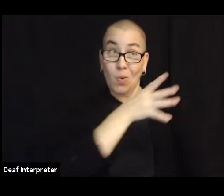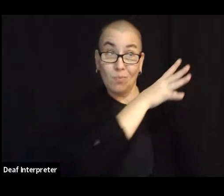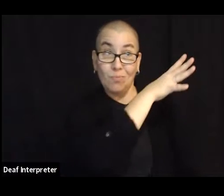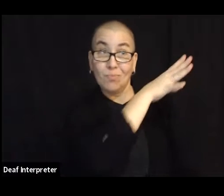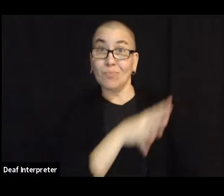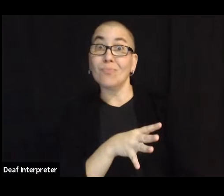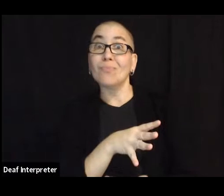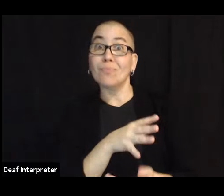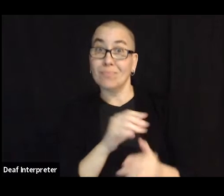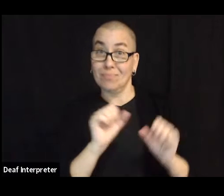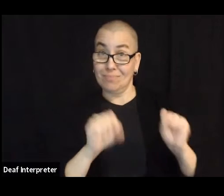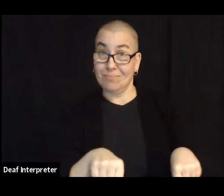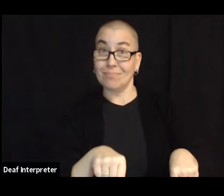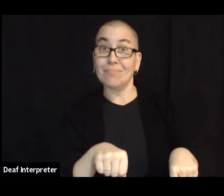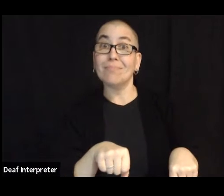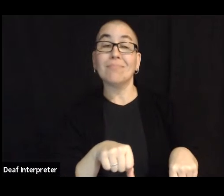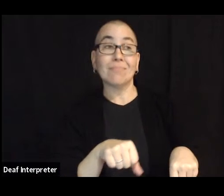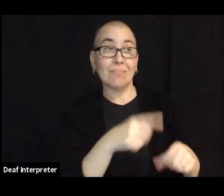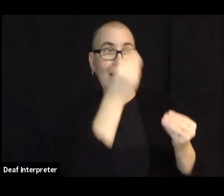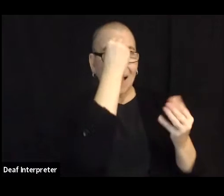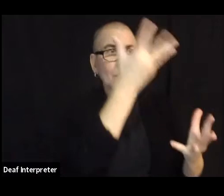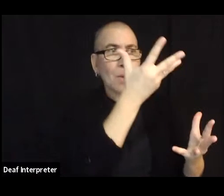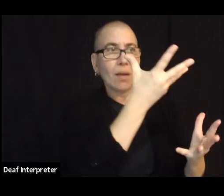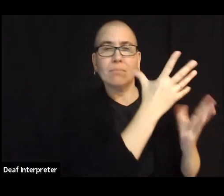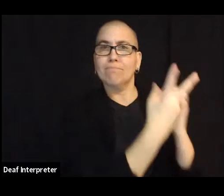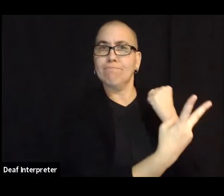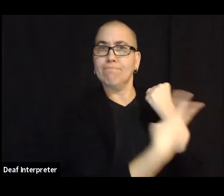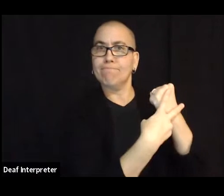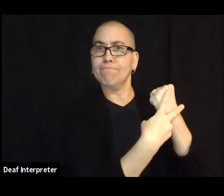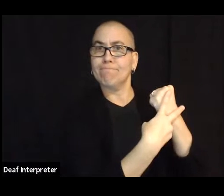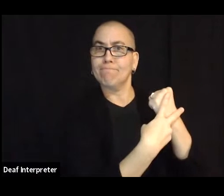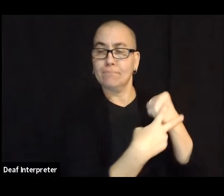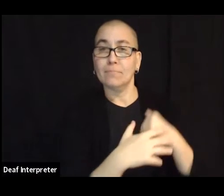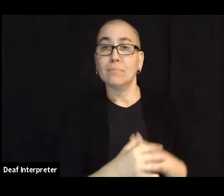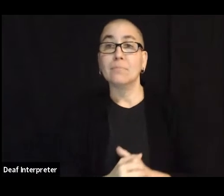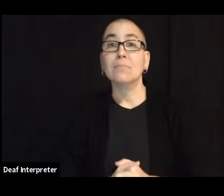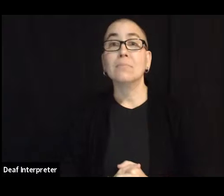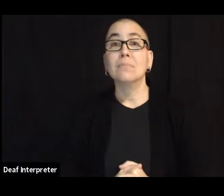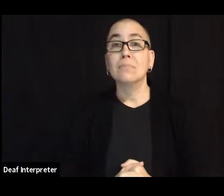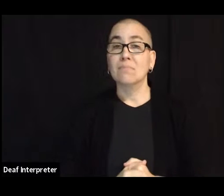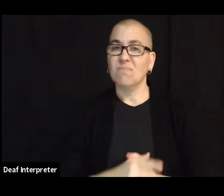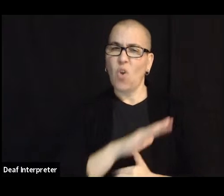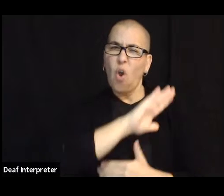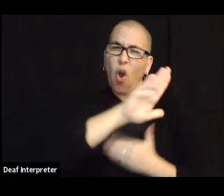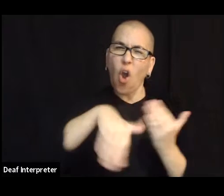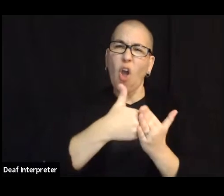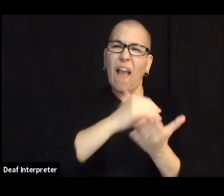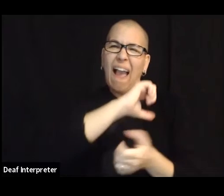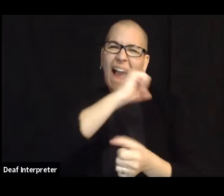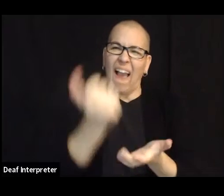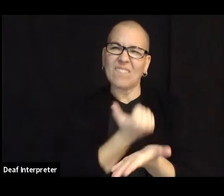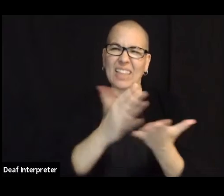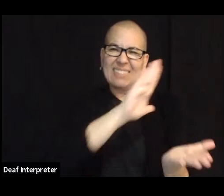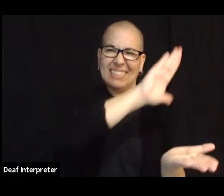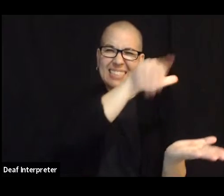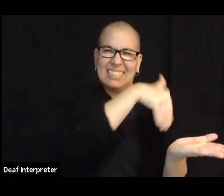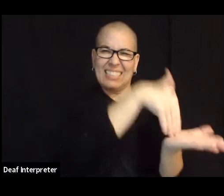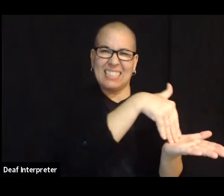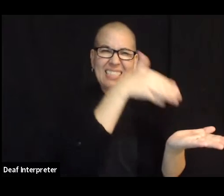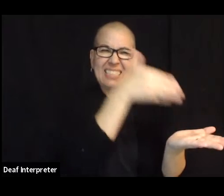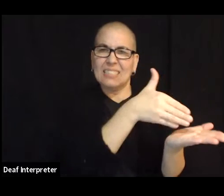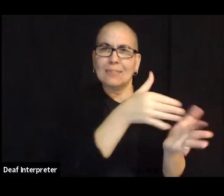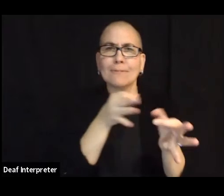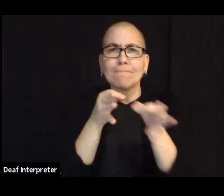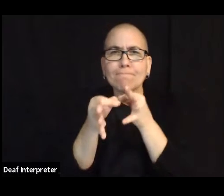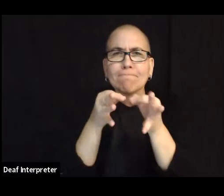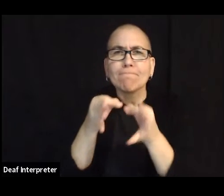people to see in one place information about the type of vaccine doses that have already been administered, progress in our